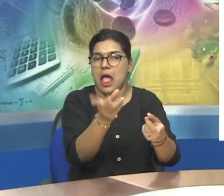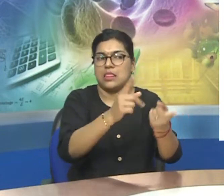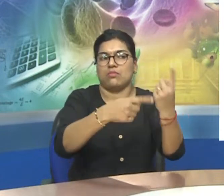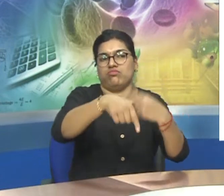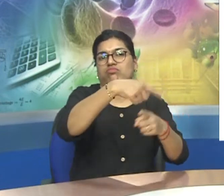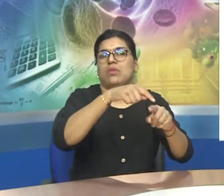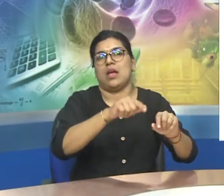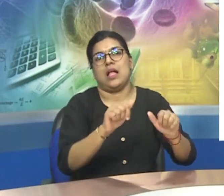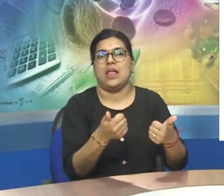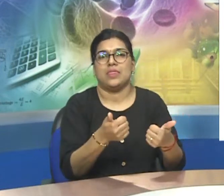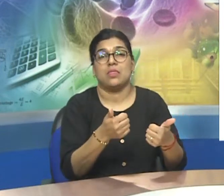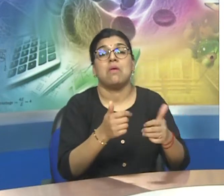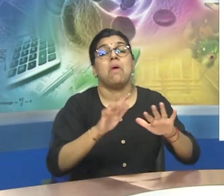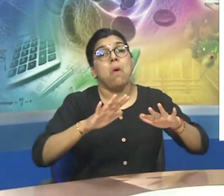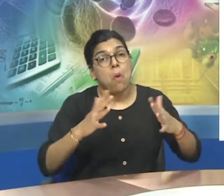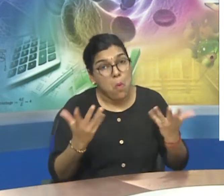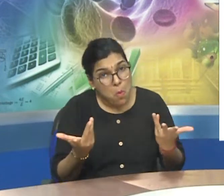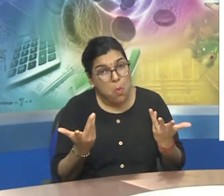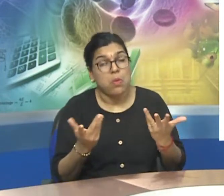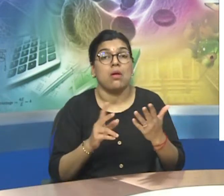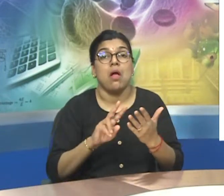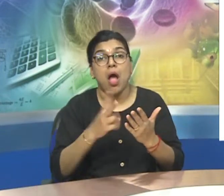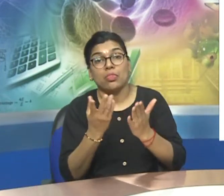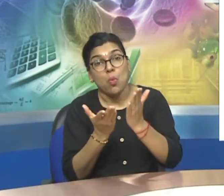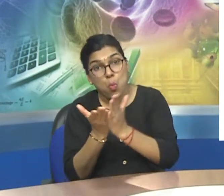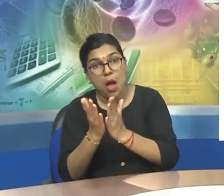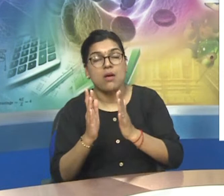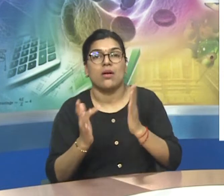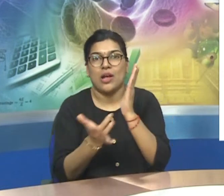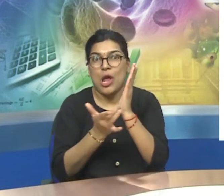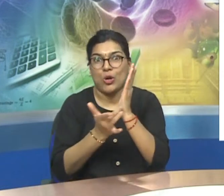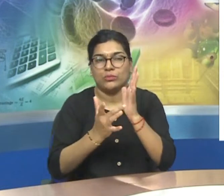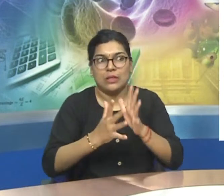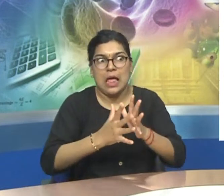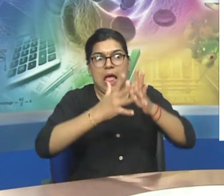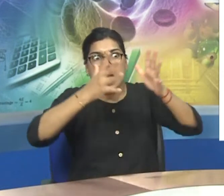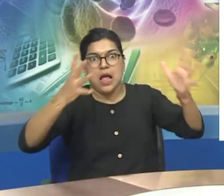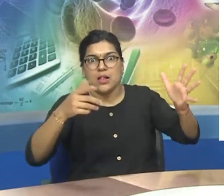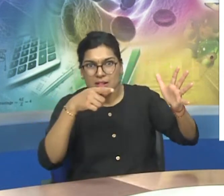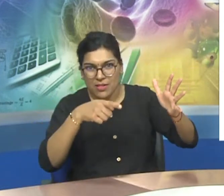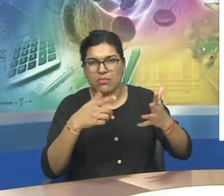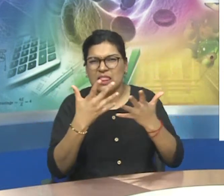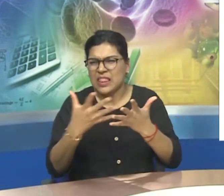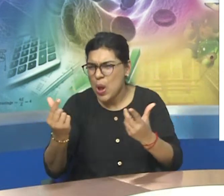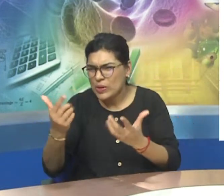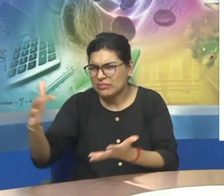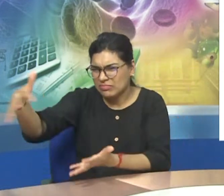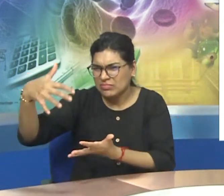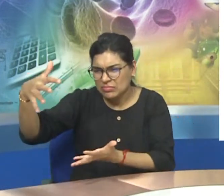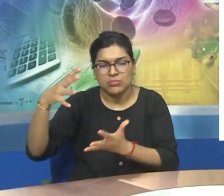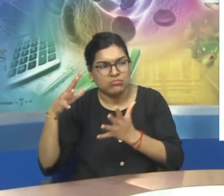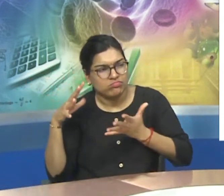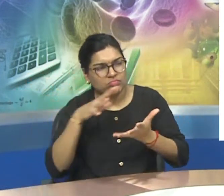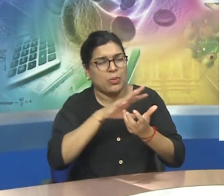say it is composted, or simply it is dumped again.